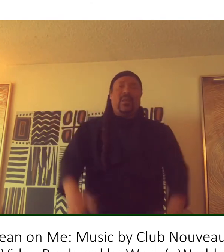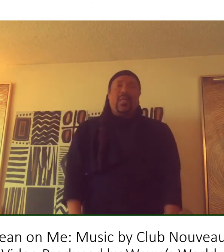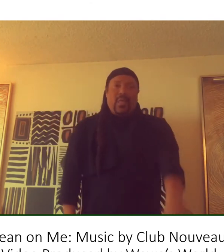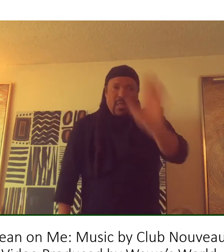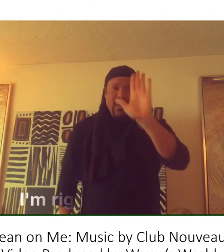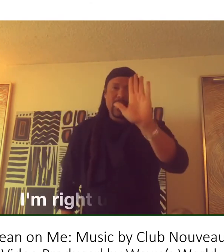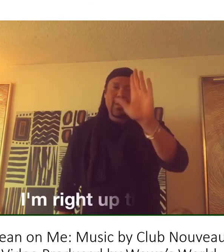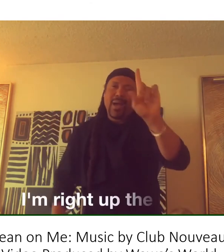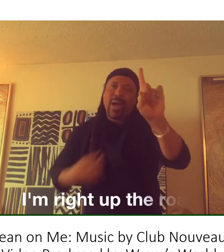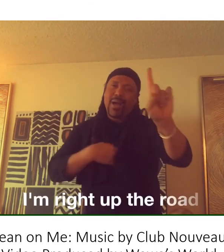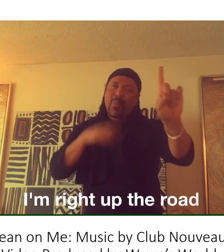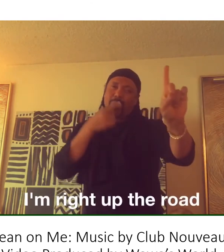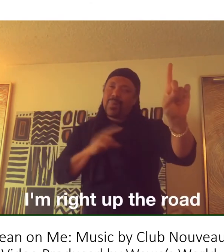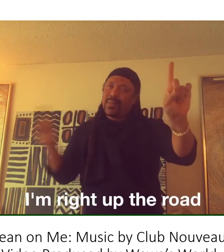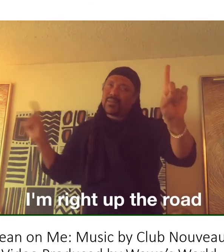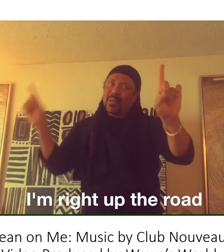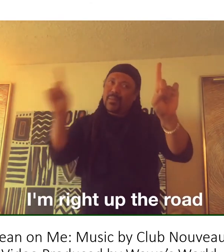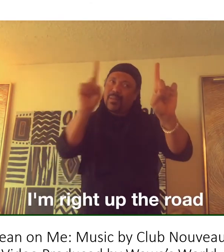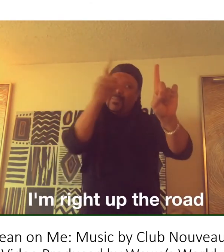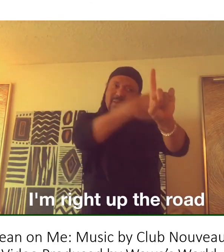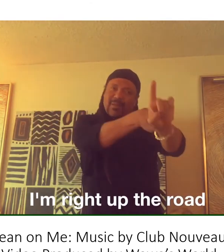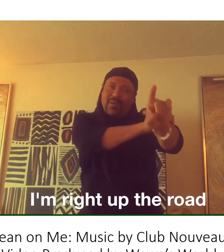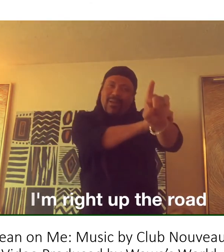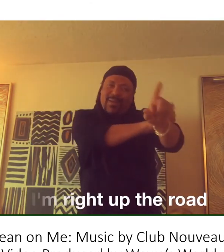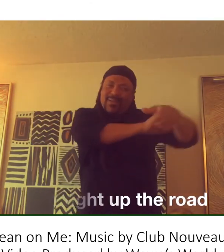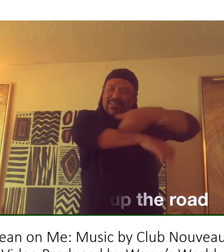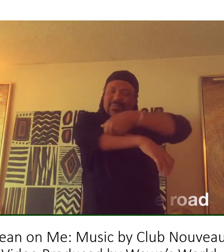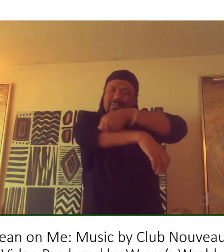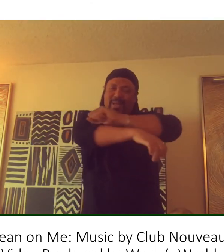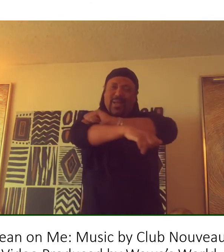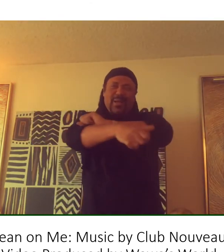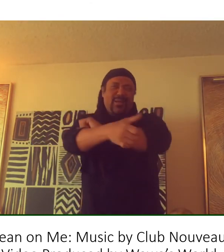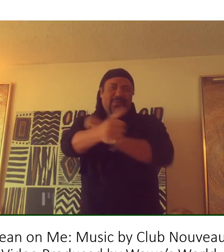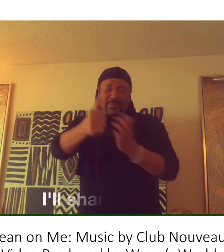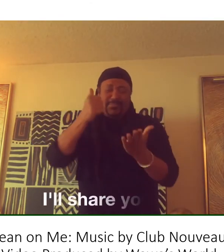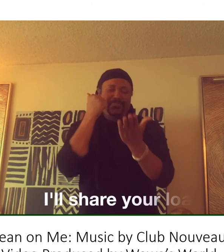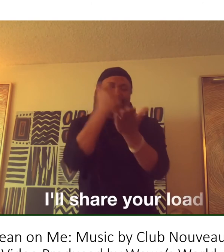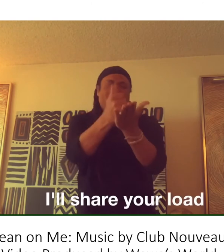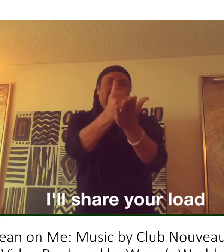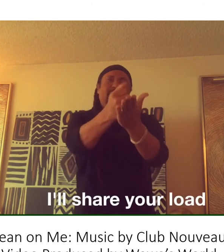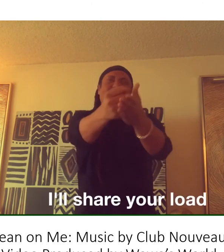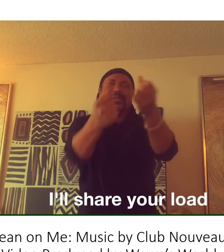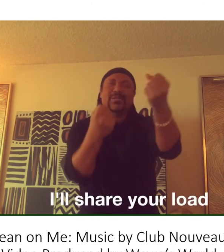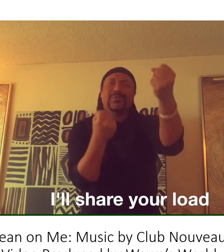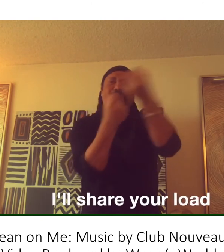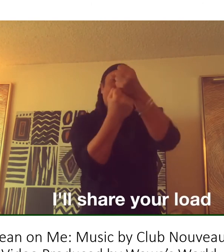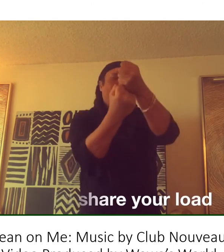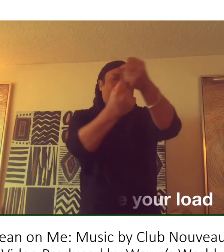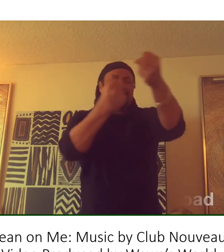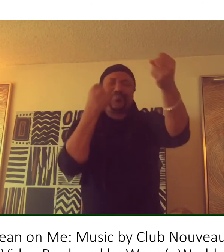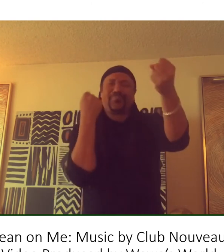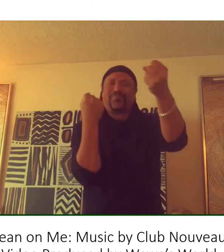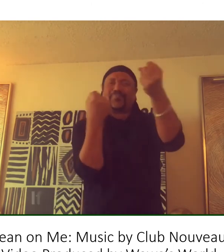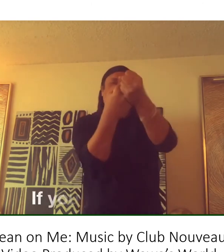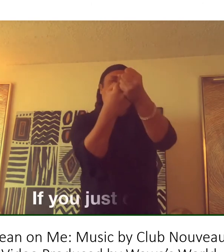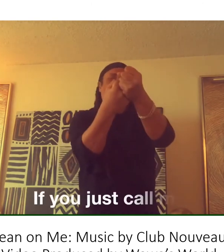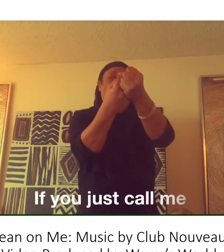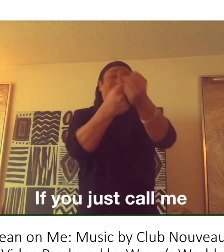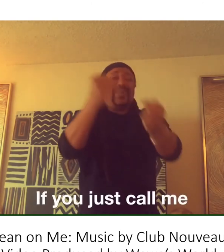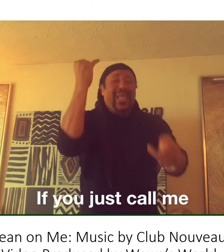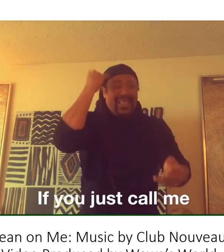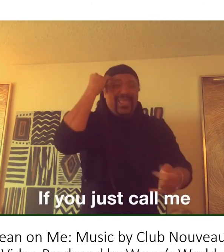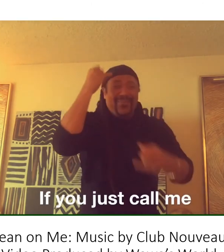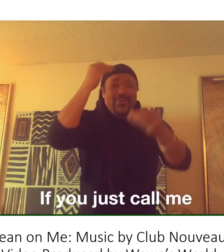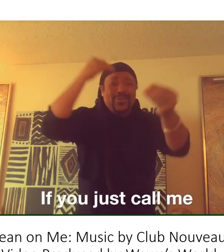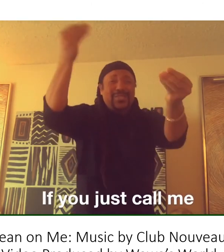I'm right up to you, I'll shake you, if you're